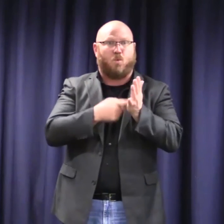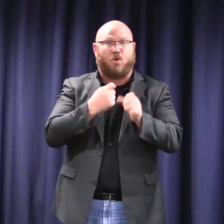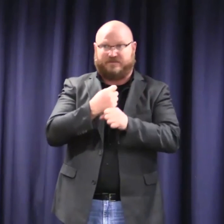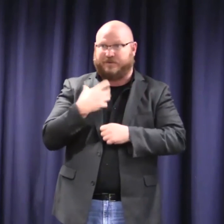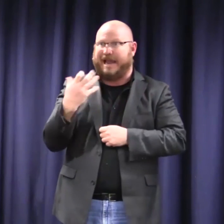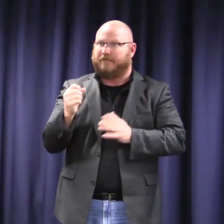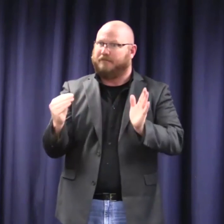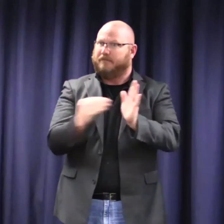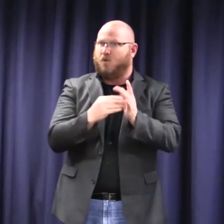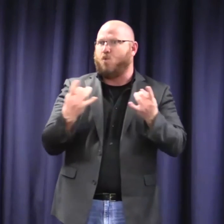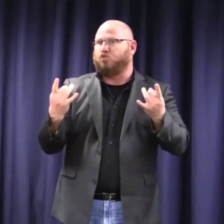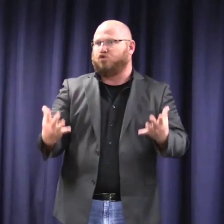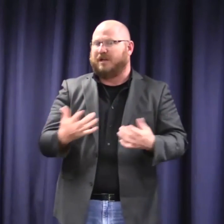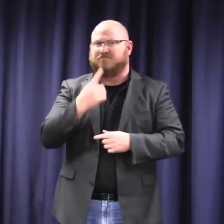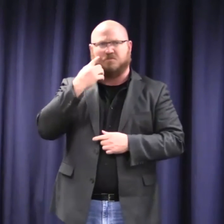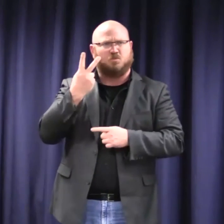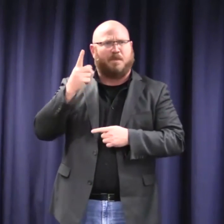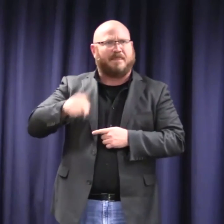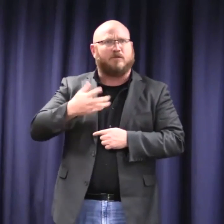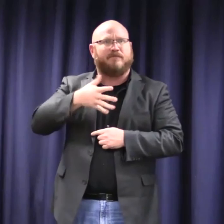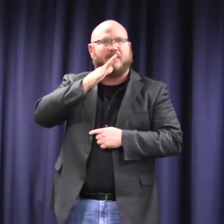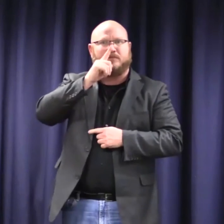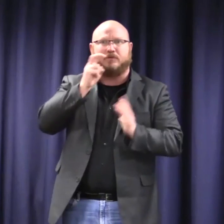to change org.